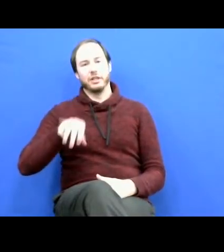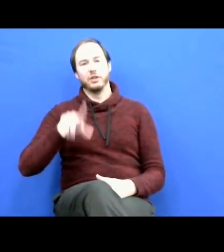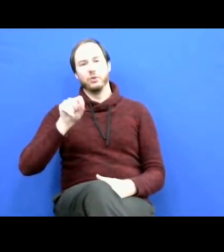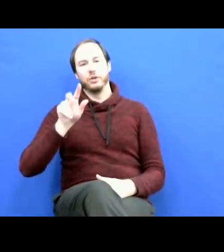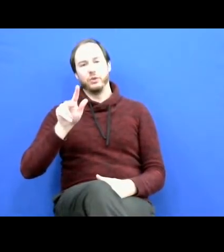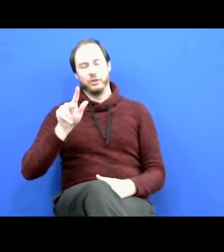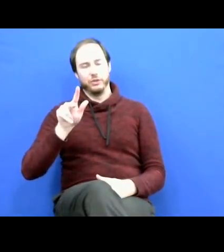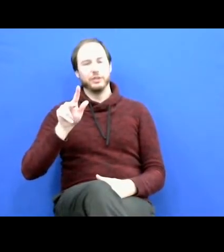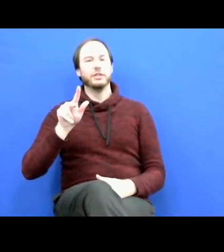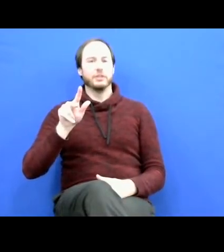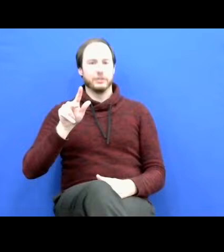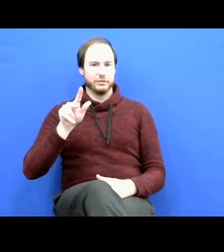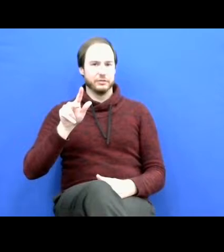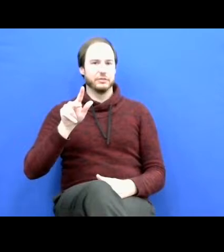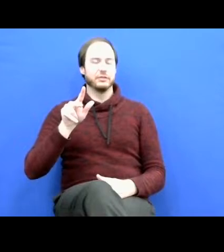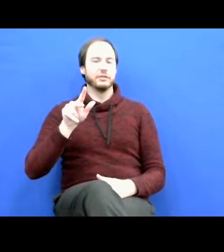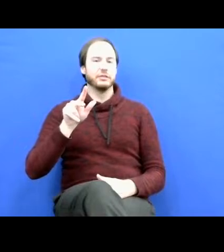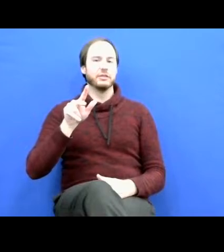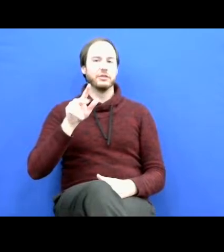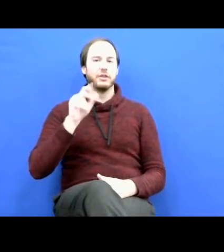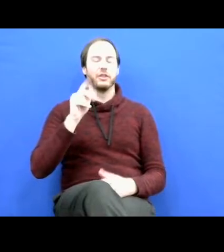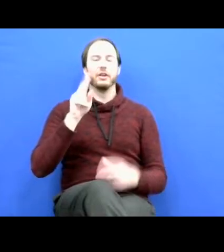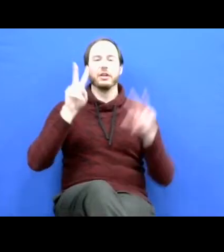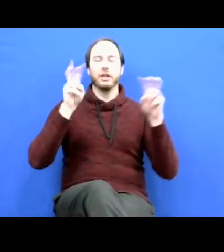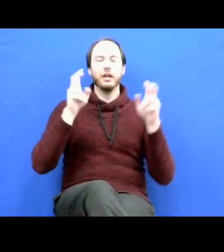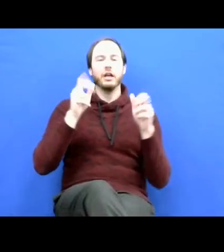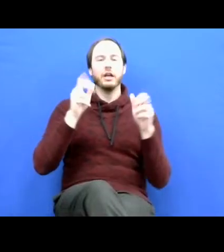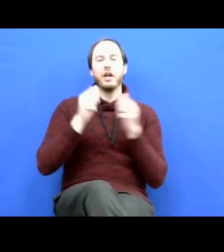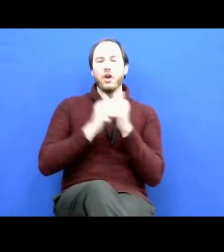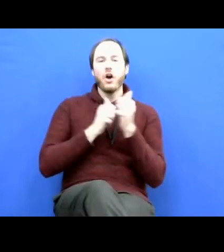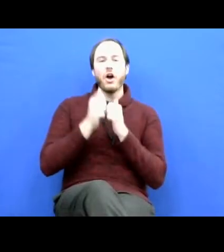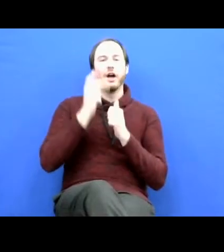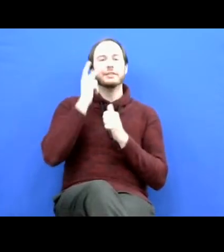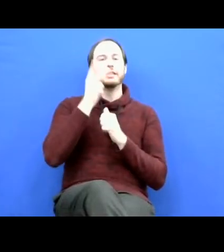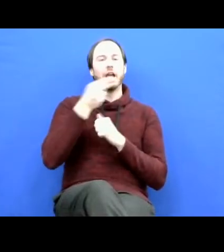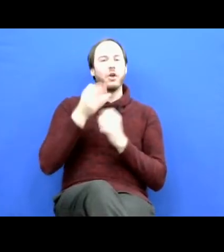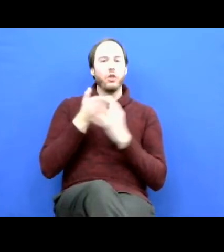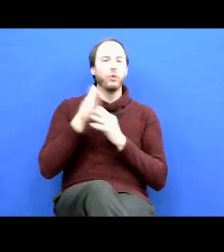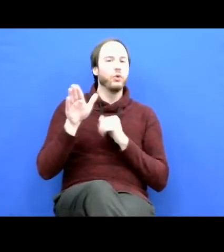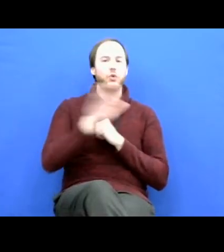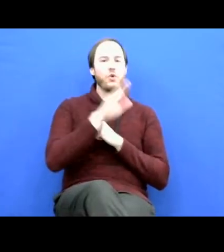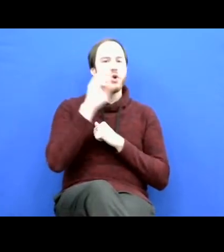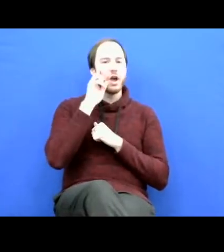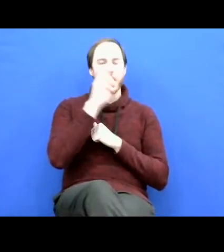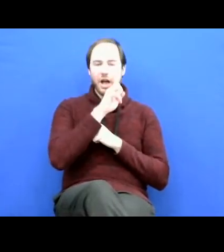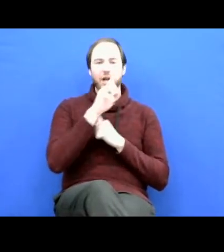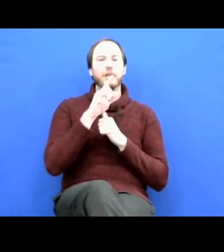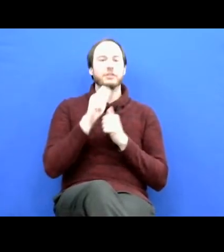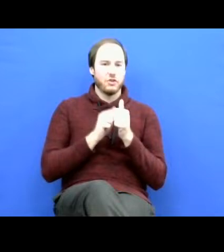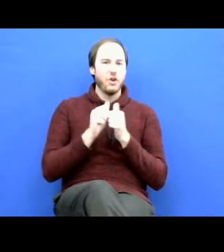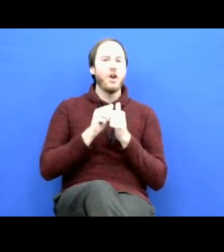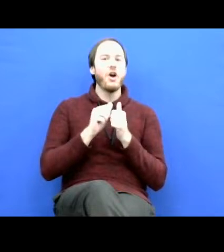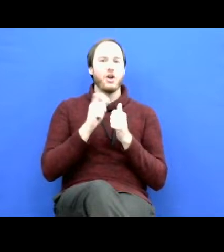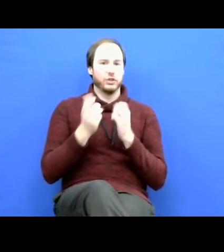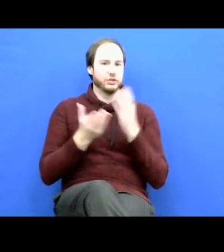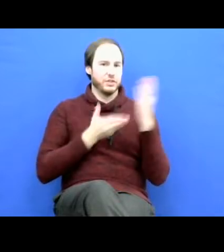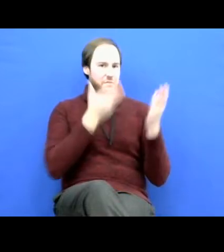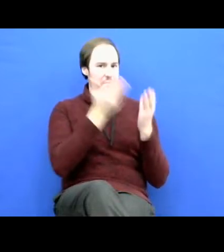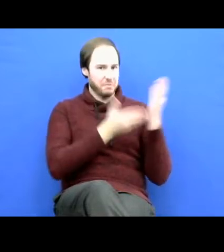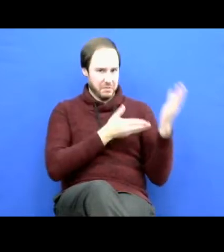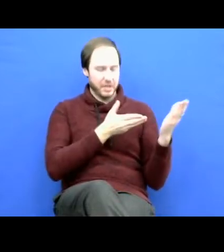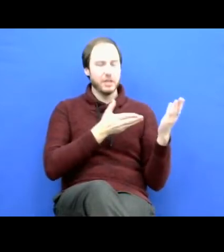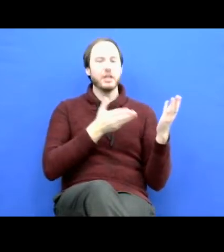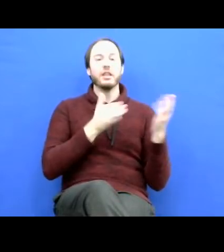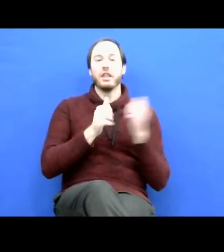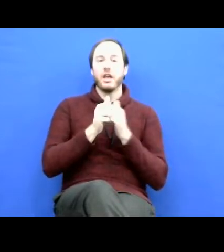2023. Whereas the Seeing Henrietta Through Your Eyes contest received a number of creative, thoughtful, and thought-provoking submissions. And whereas